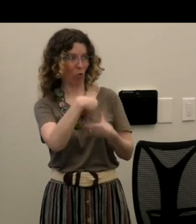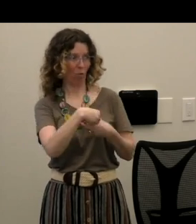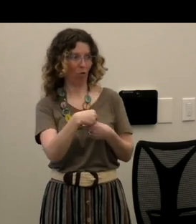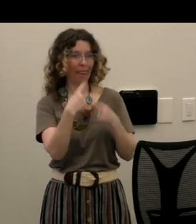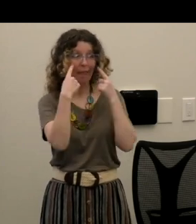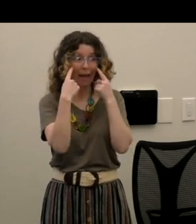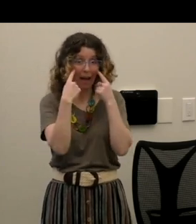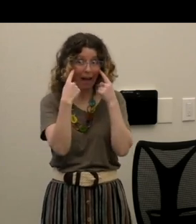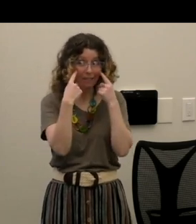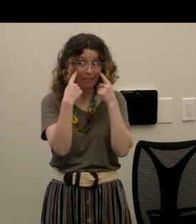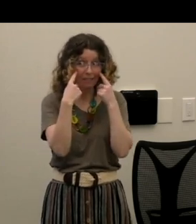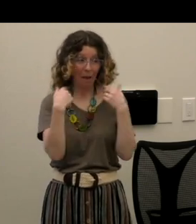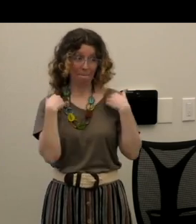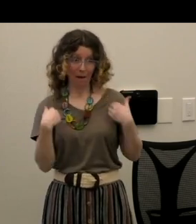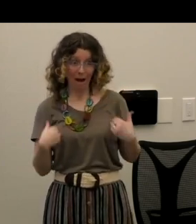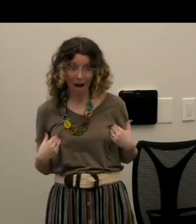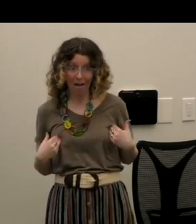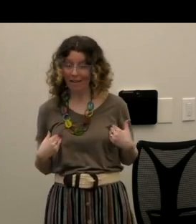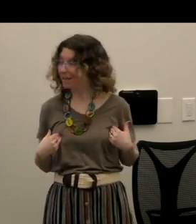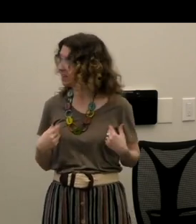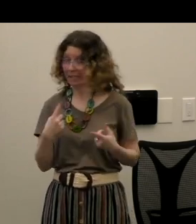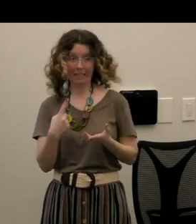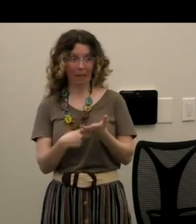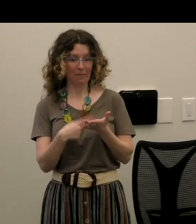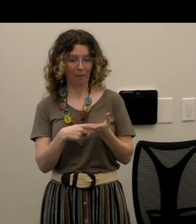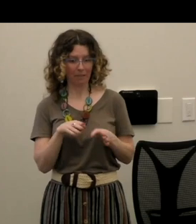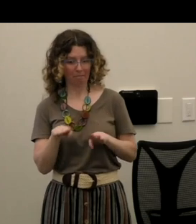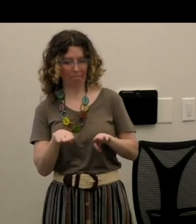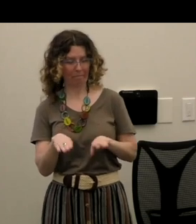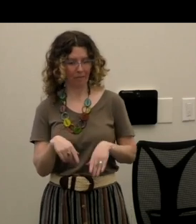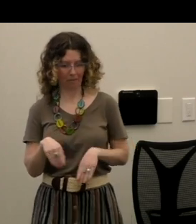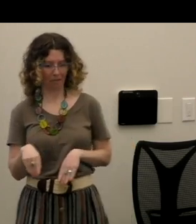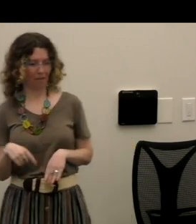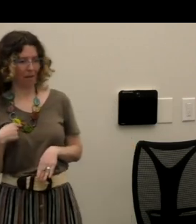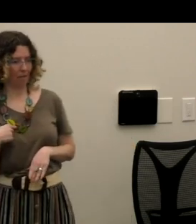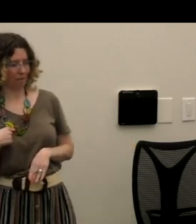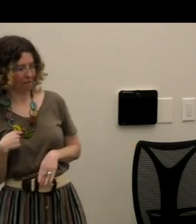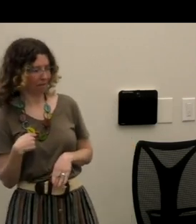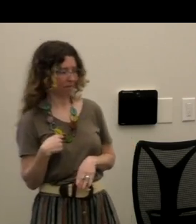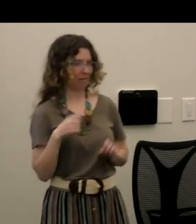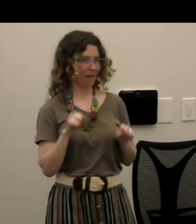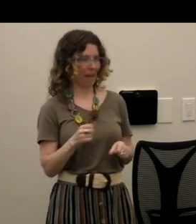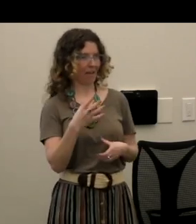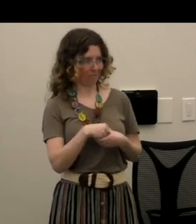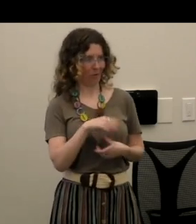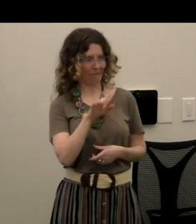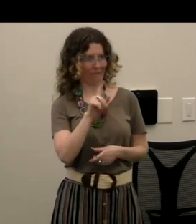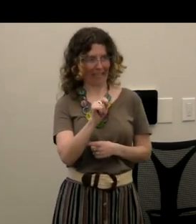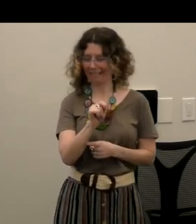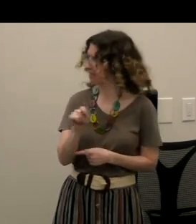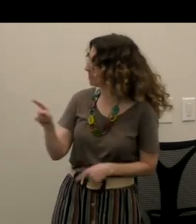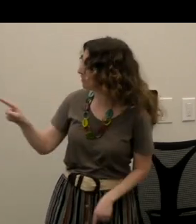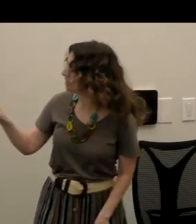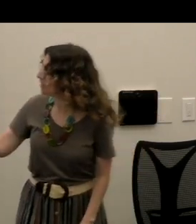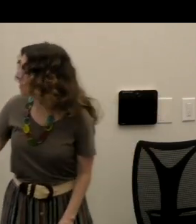language. No, we have to incorporate the eyes, the body, sometimes our movements.